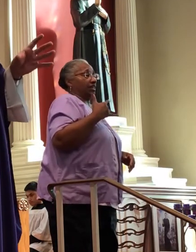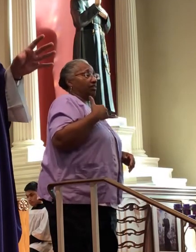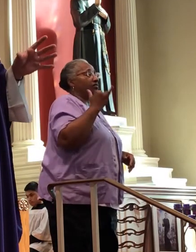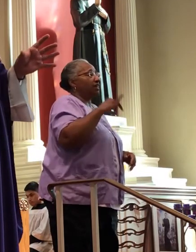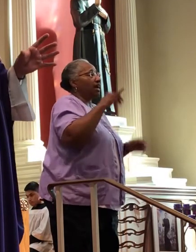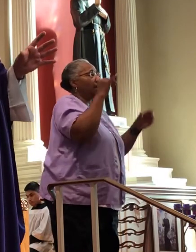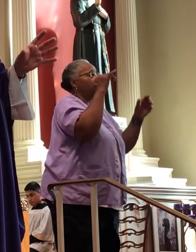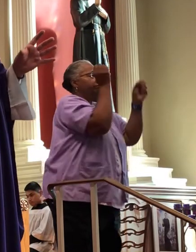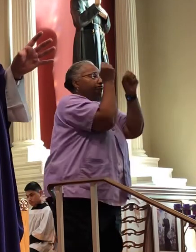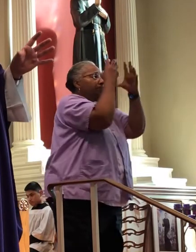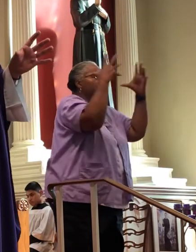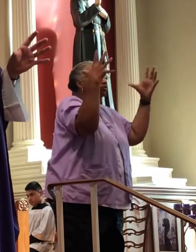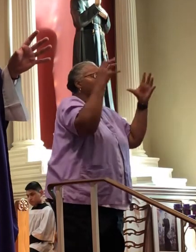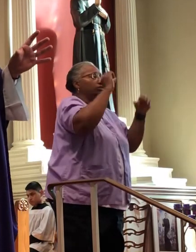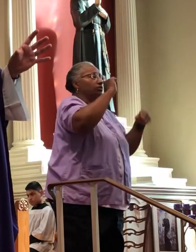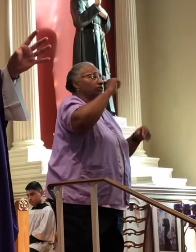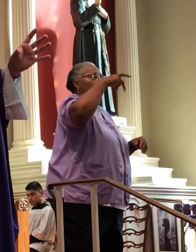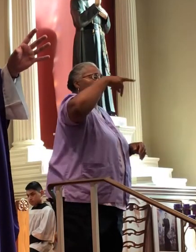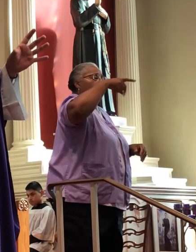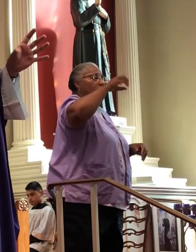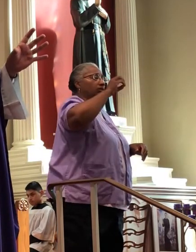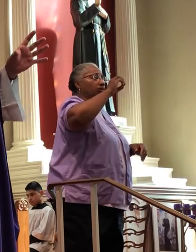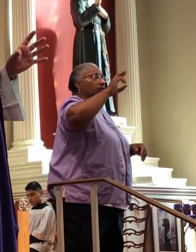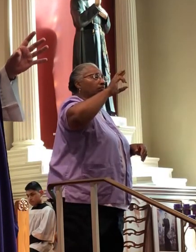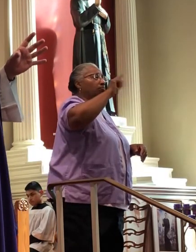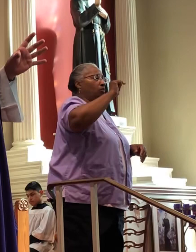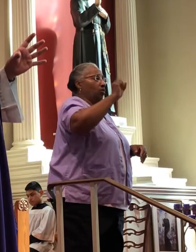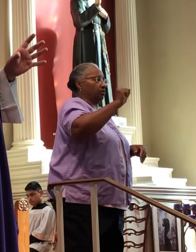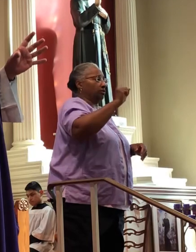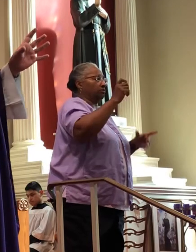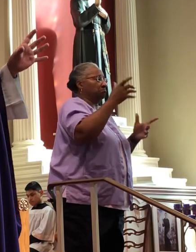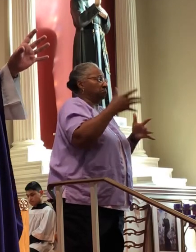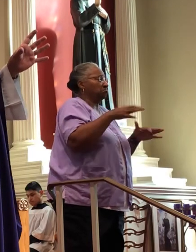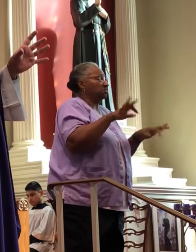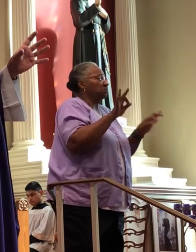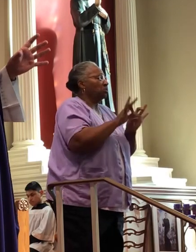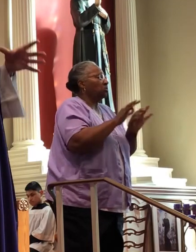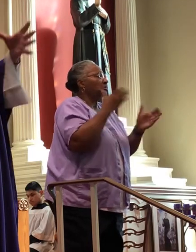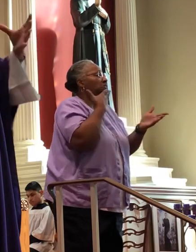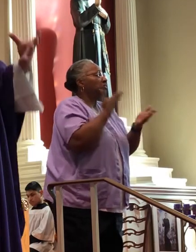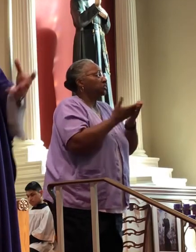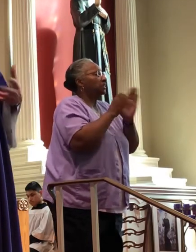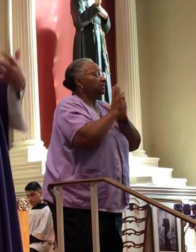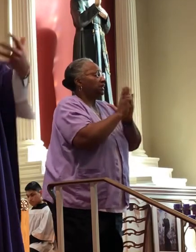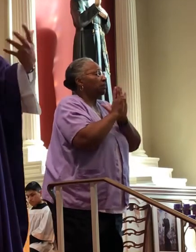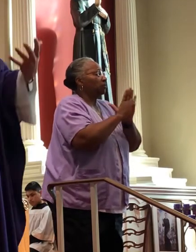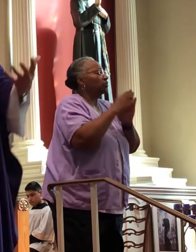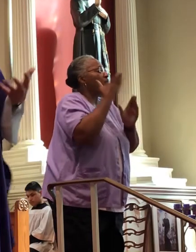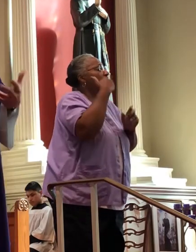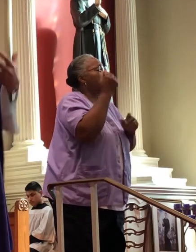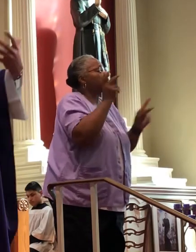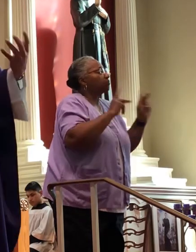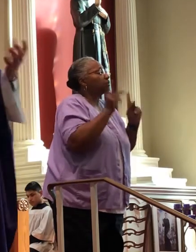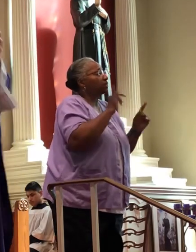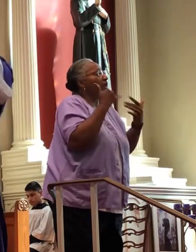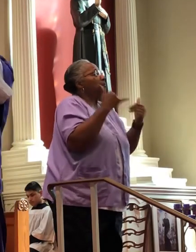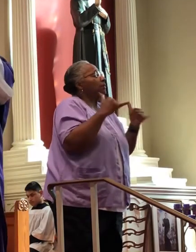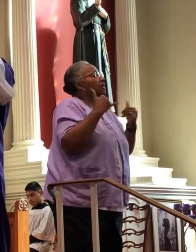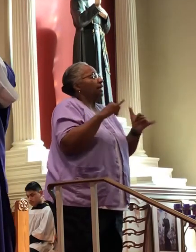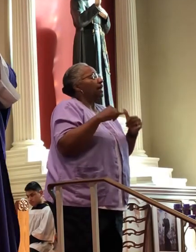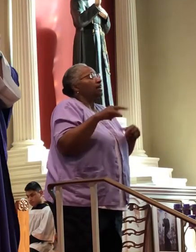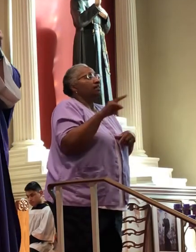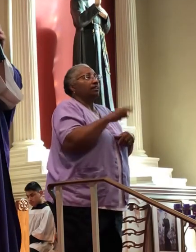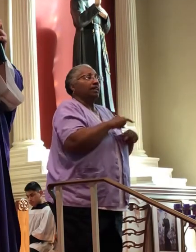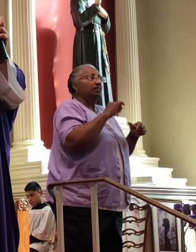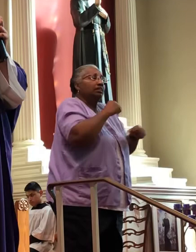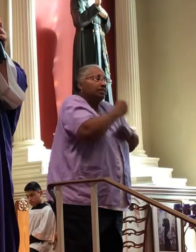so helpful, because athletes go through a lot of sacrifice and a lot of turmoil, and it's a daily thing. You cannot just all of a